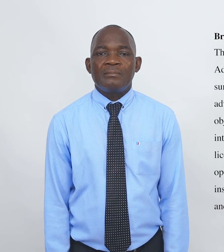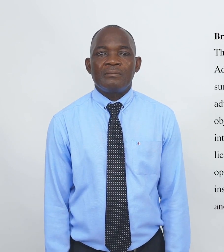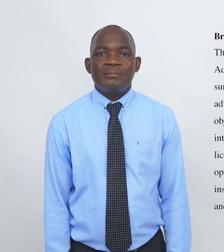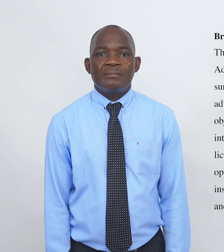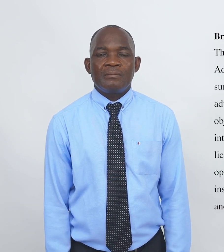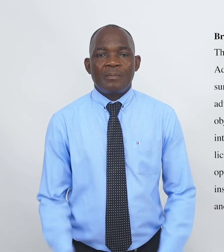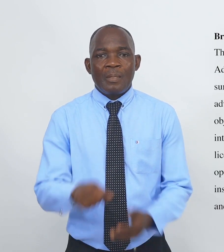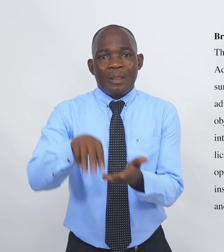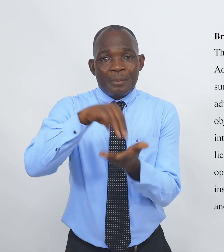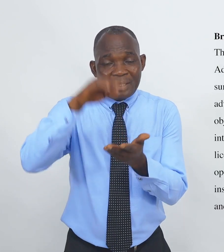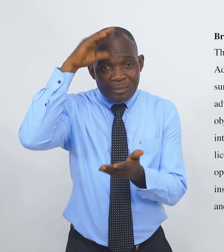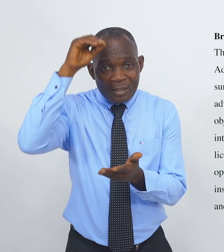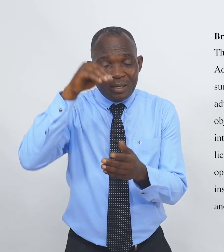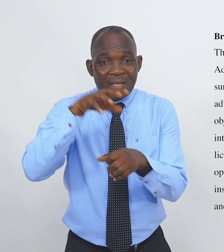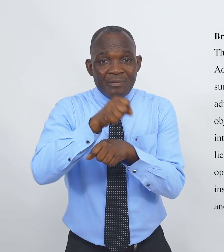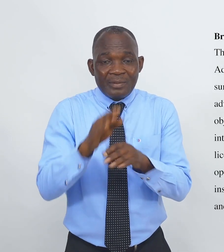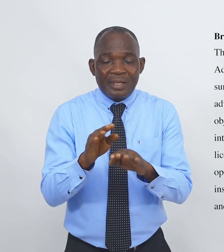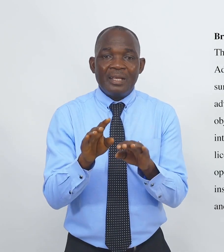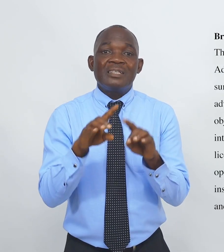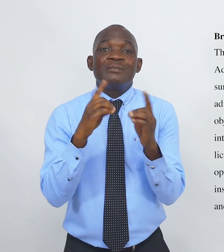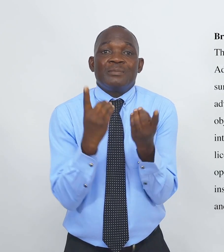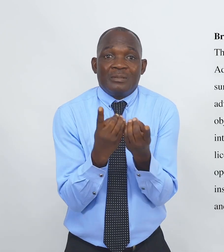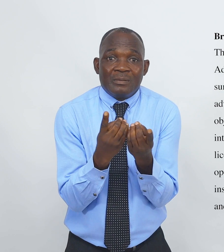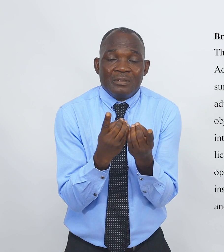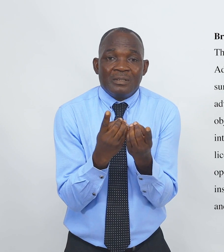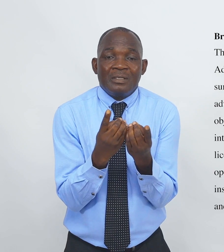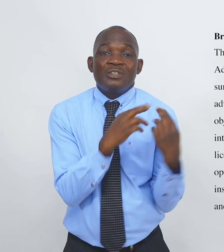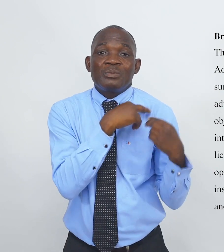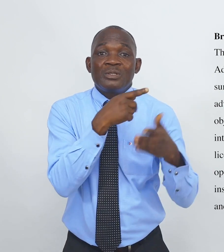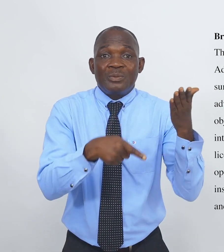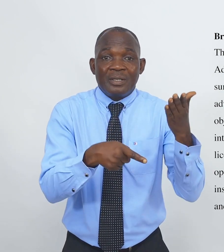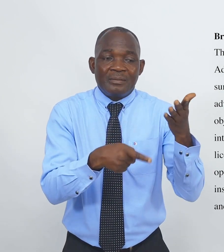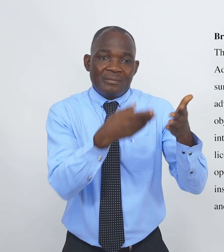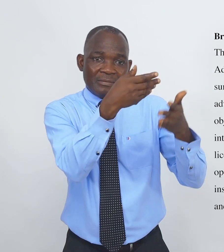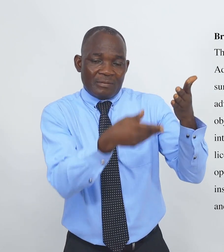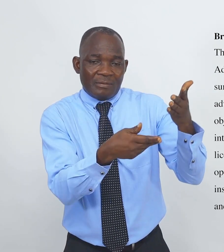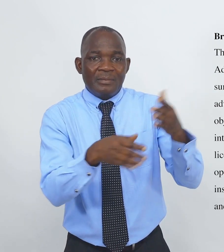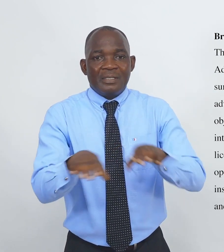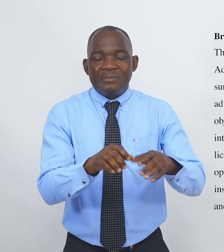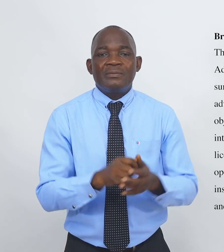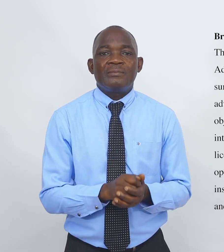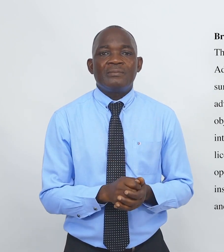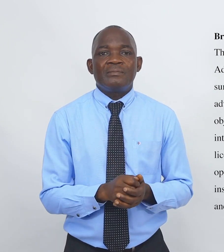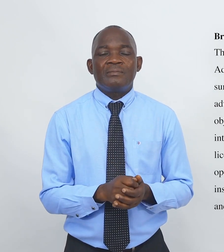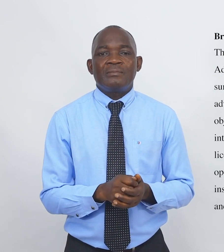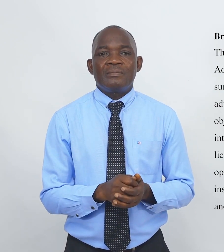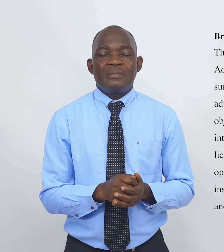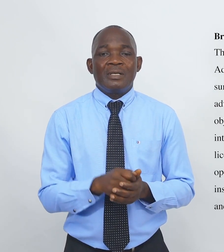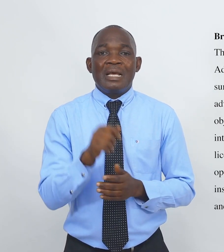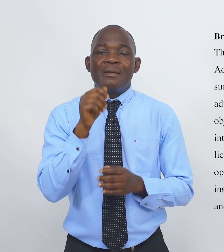Broker-Dealers and Advisors Department. Responsibilities or activities. The primary function of the Broker-Dealers